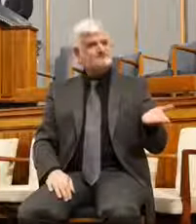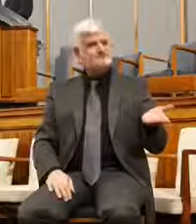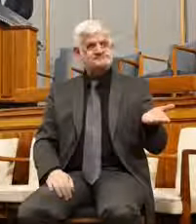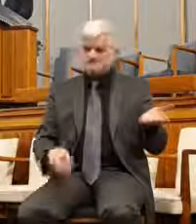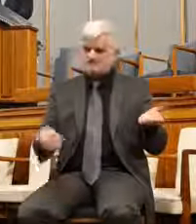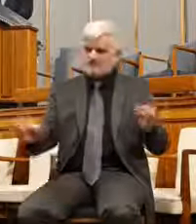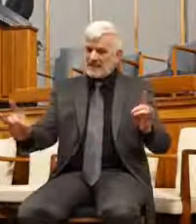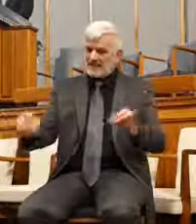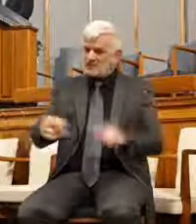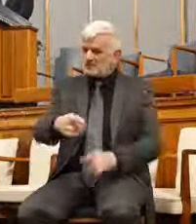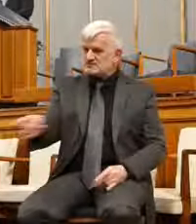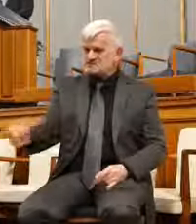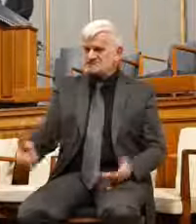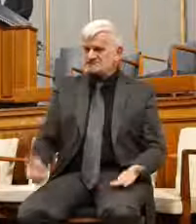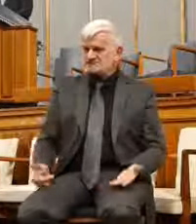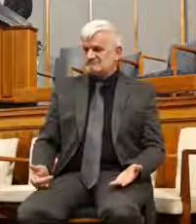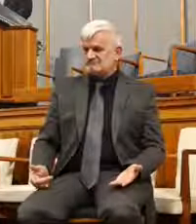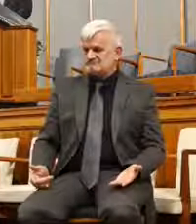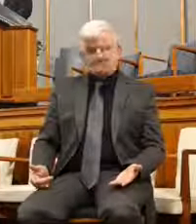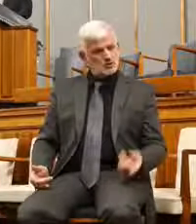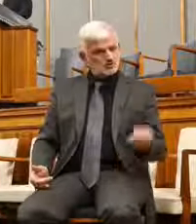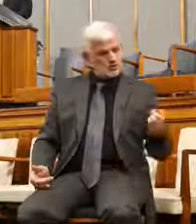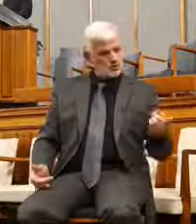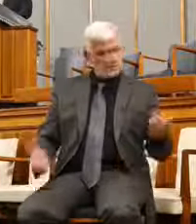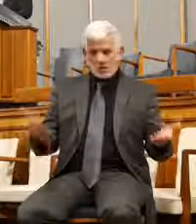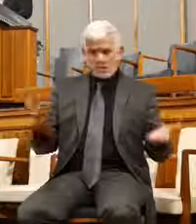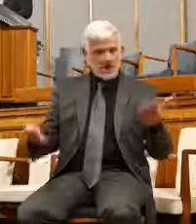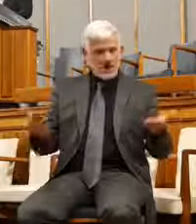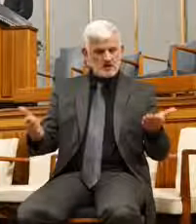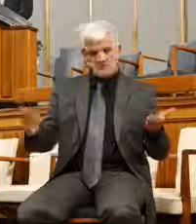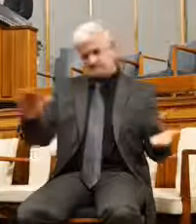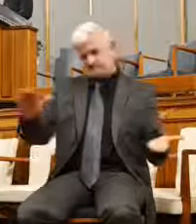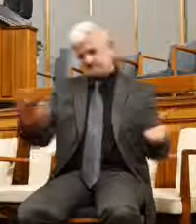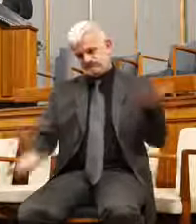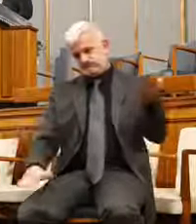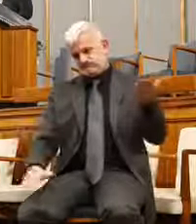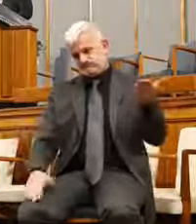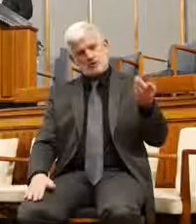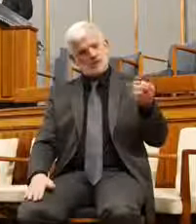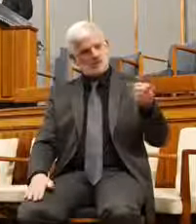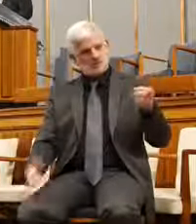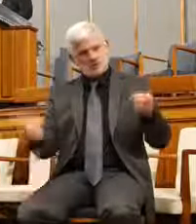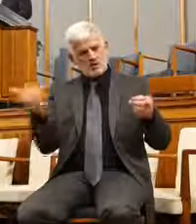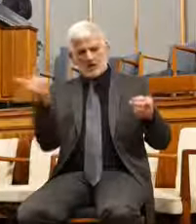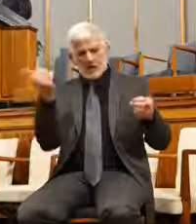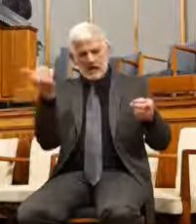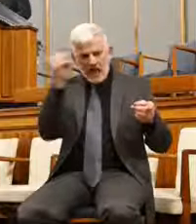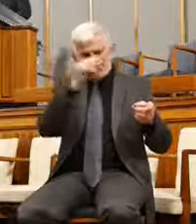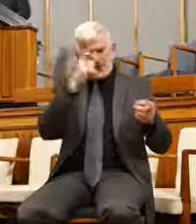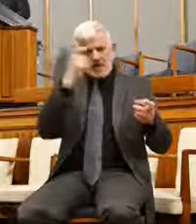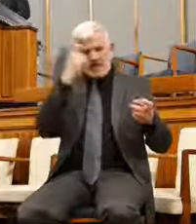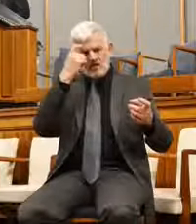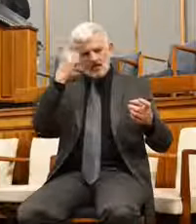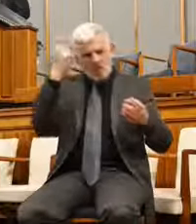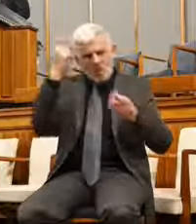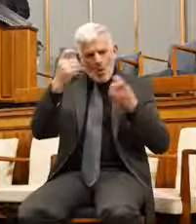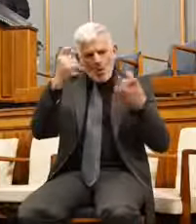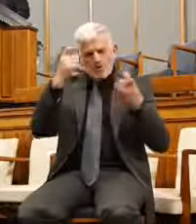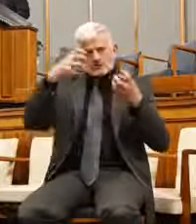have anything like the same degree of intelligent, thoughtful,